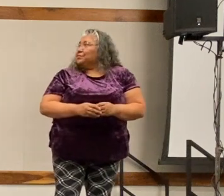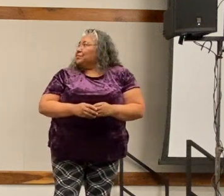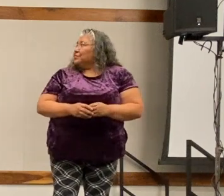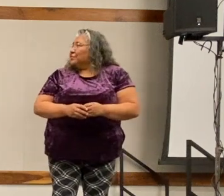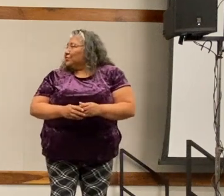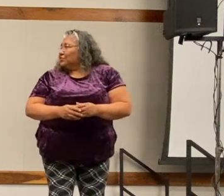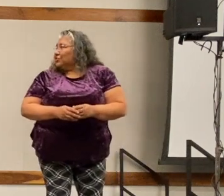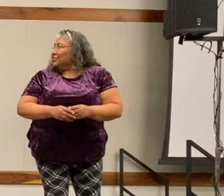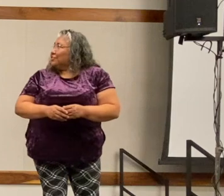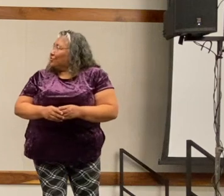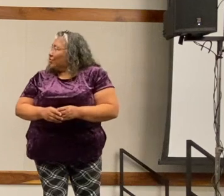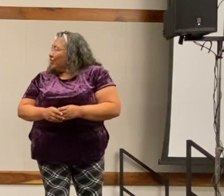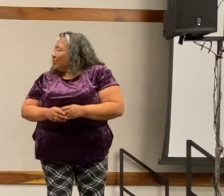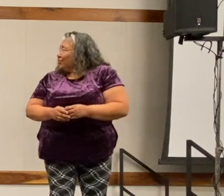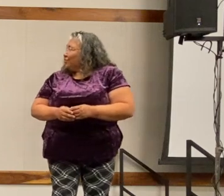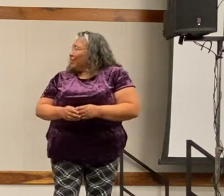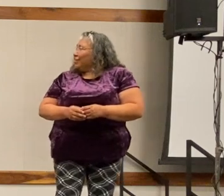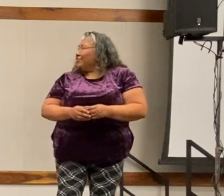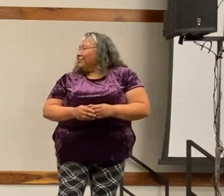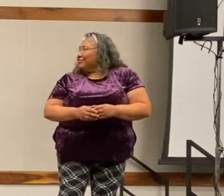Jesus looks good on